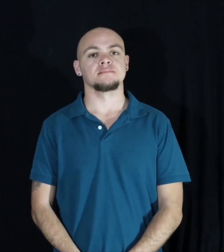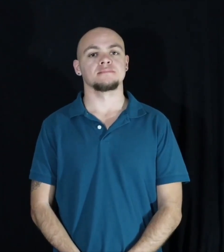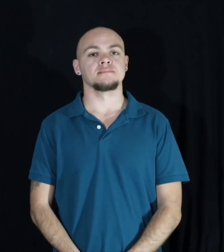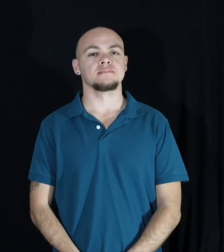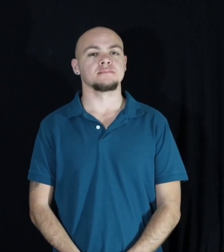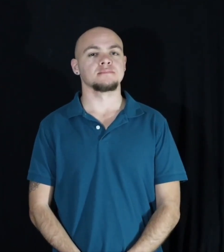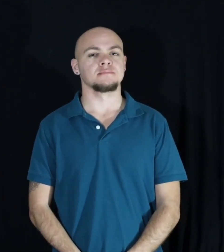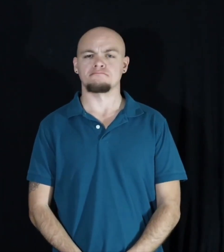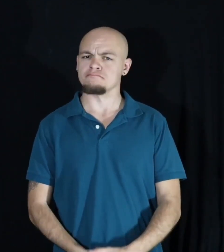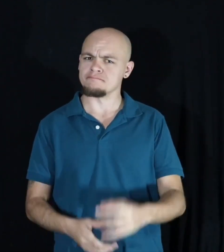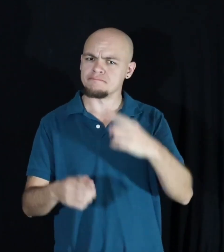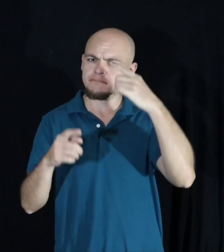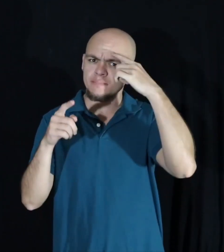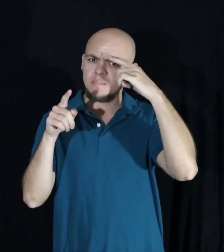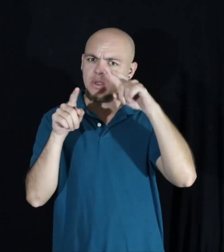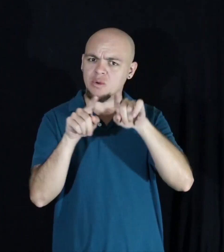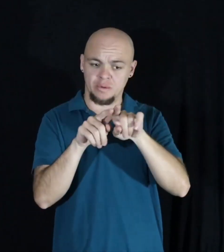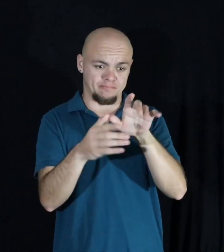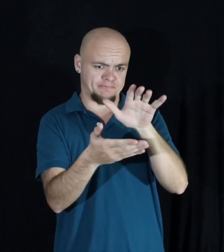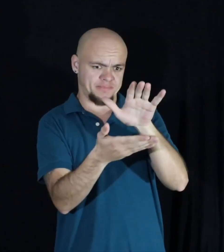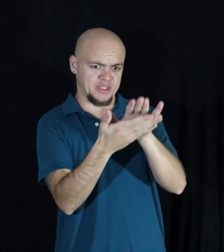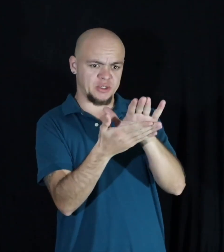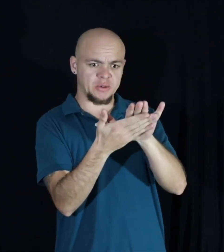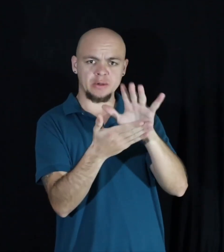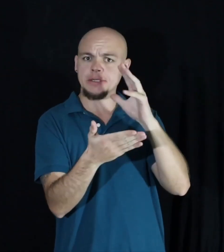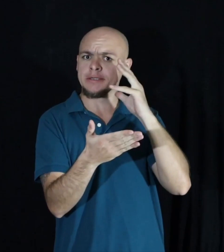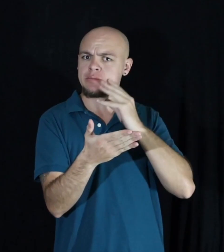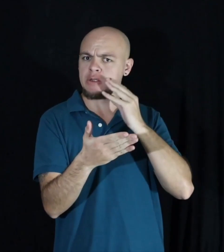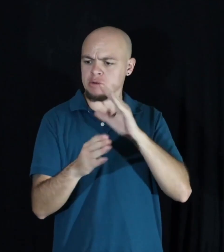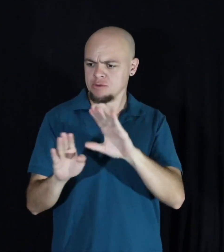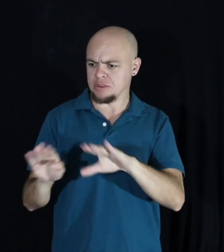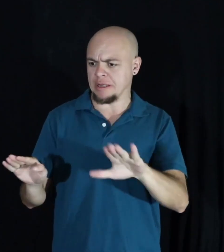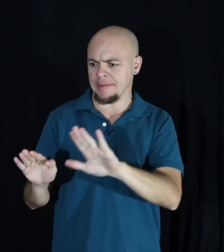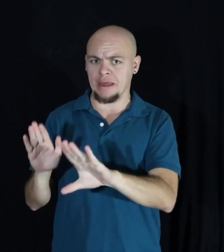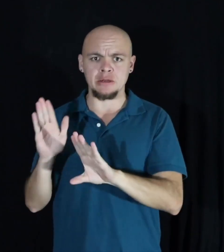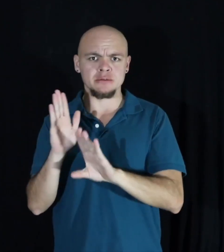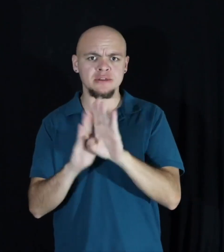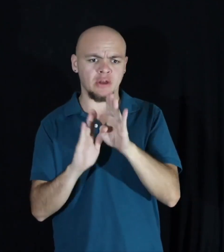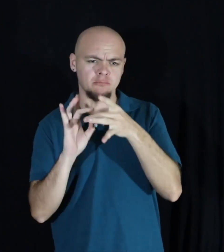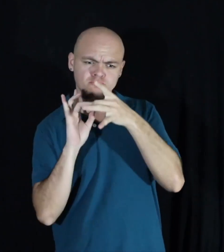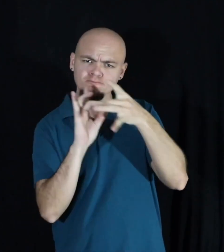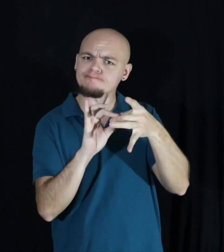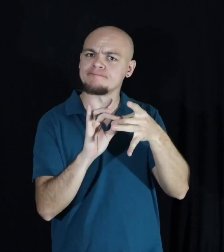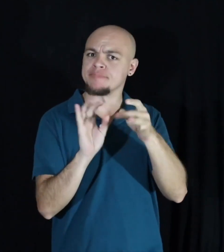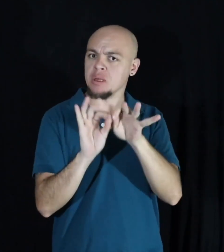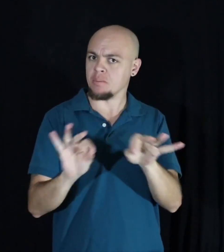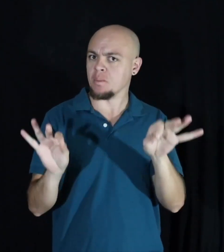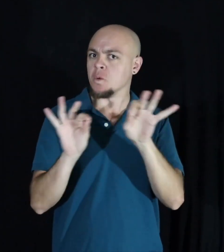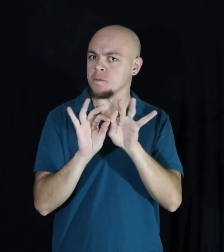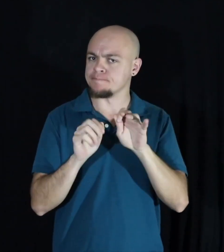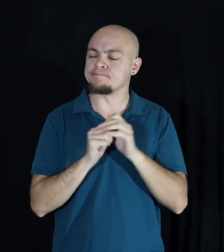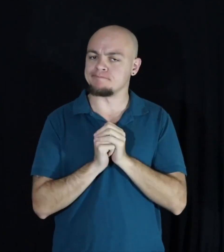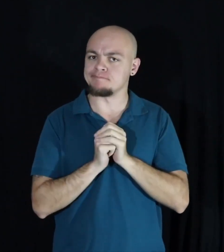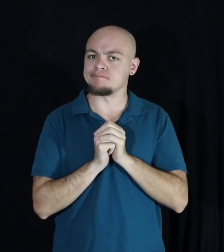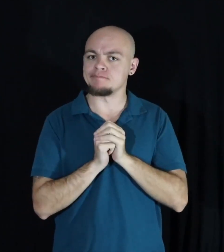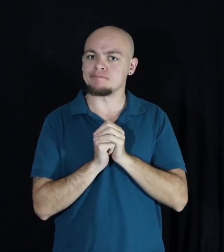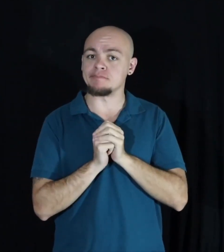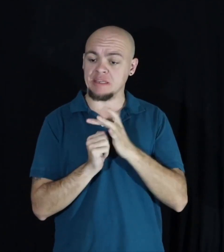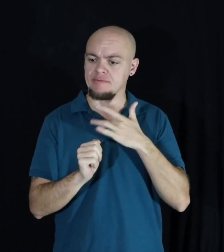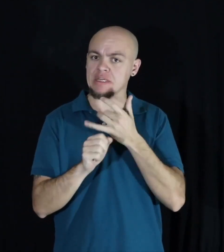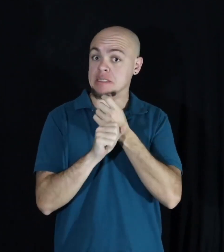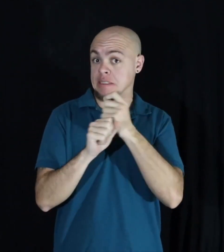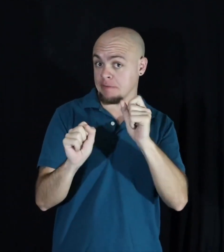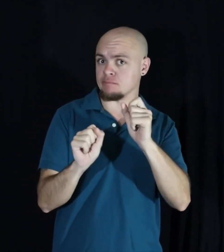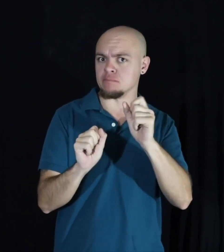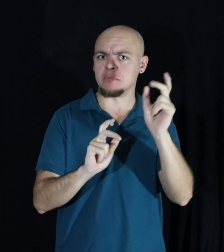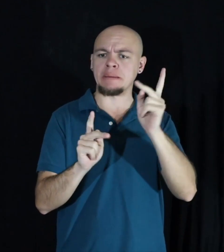I think we can all agree that the school experience is integral to children and their development everywhere. It's the place where you're meant to feel safe, cared